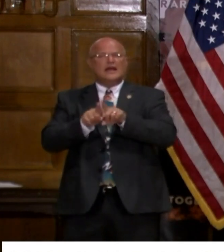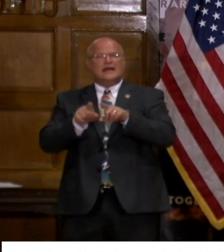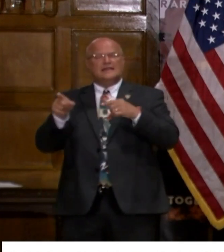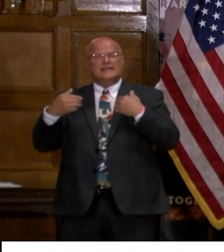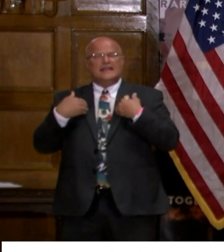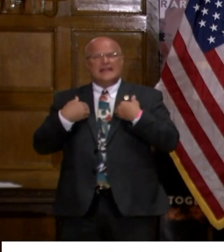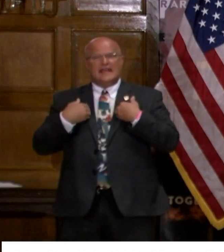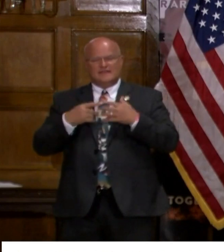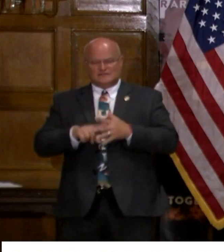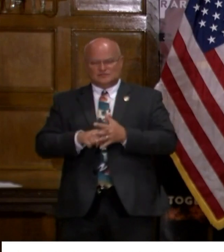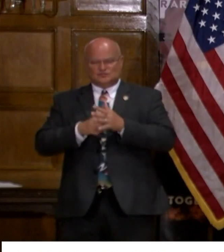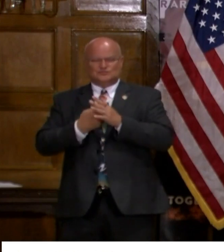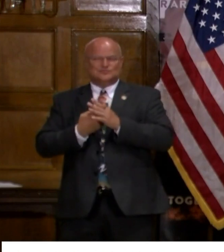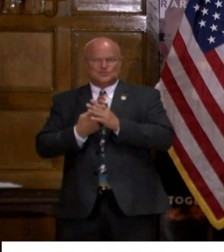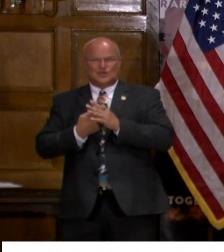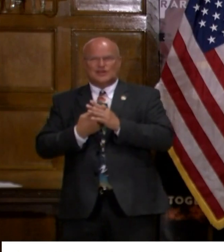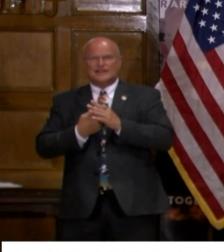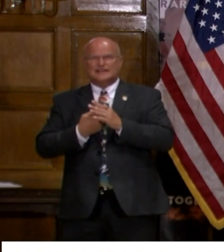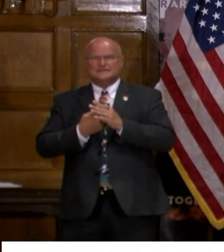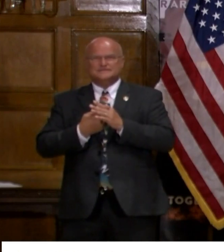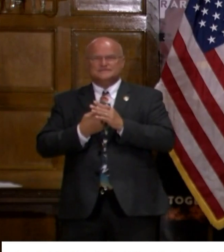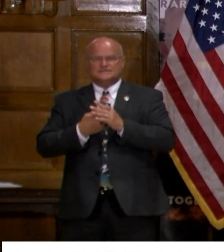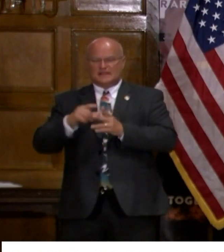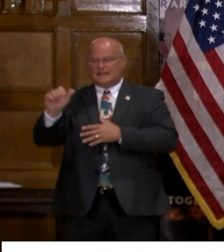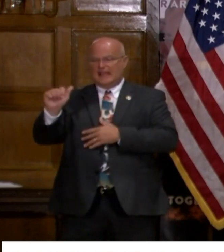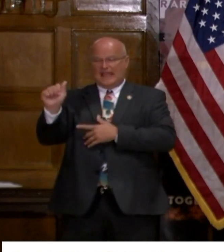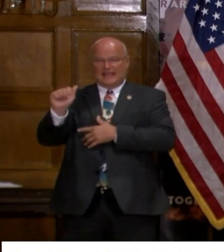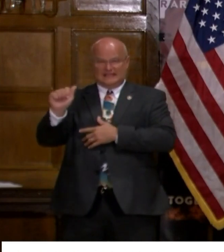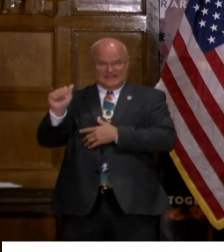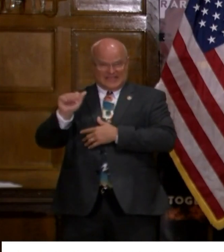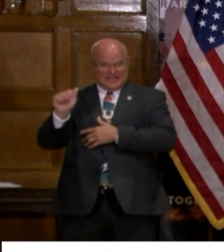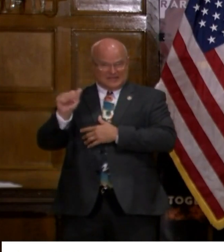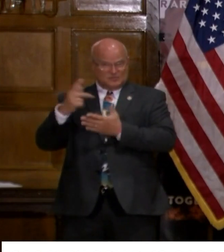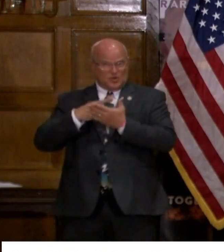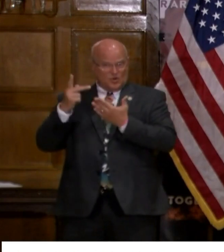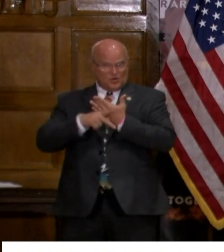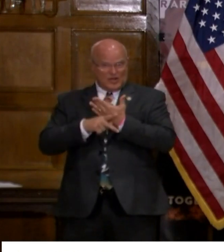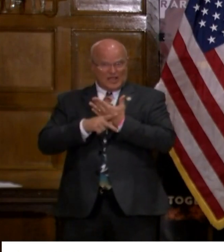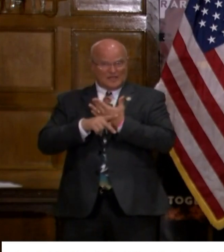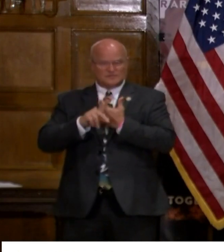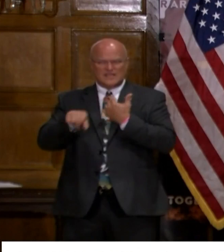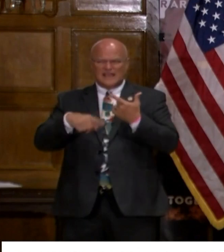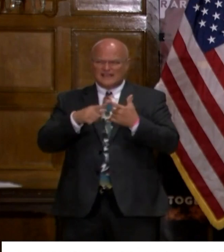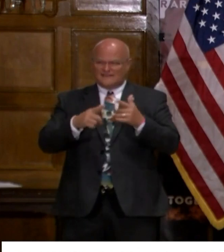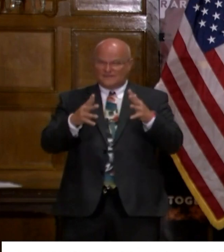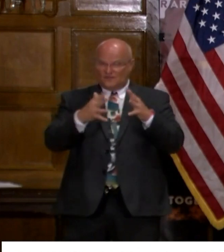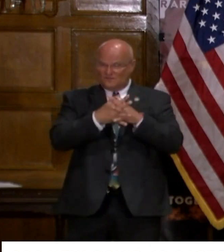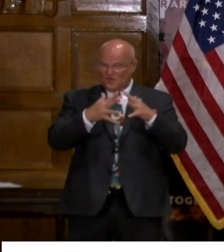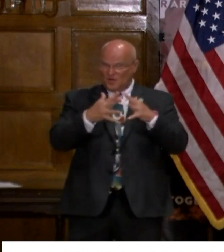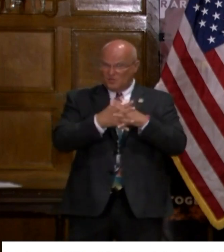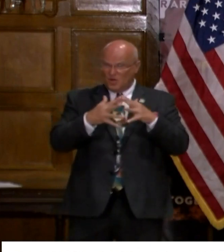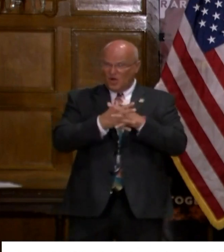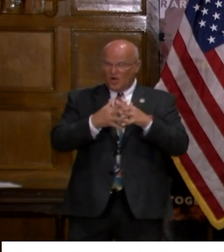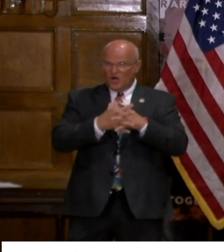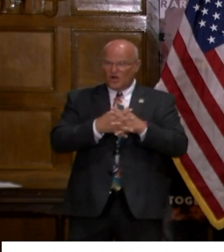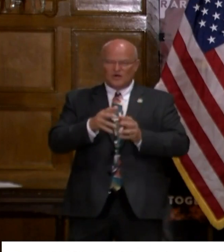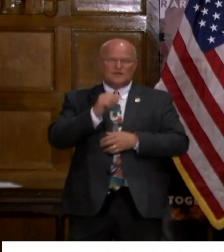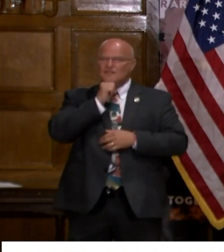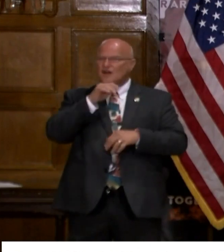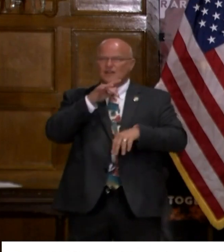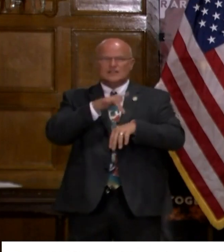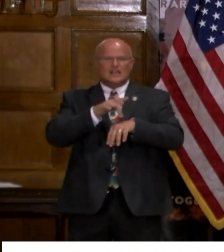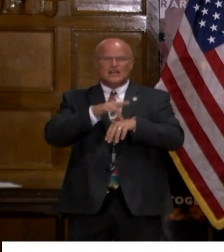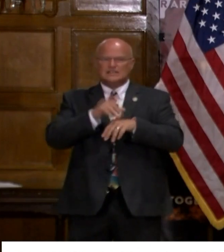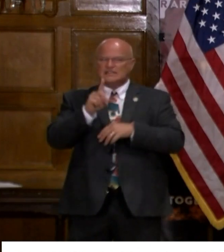have started athletics, and of course, and when it comes to football, they're not doing